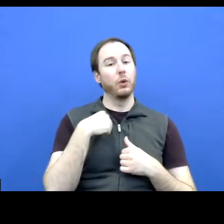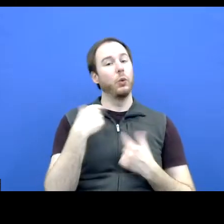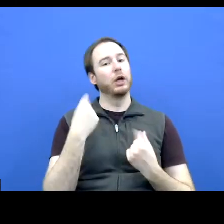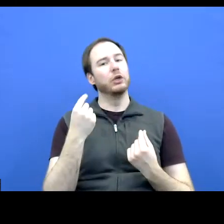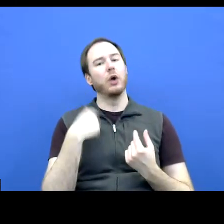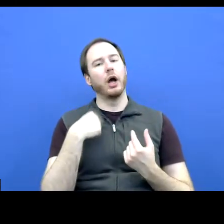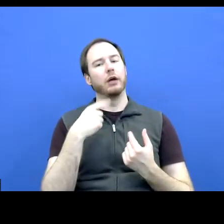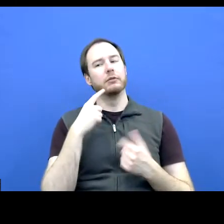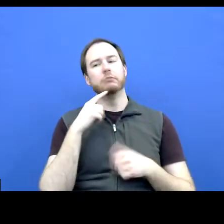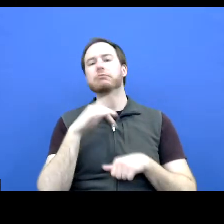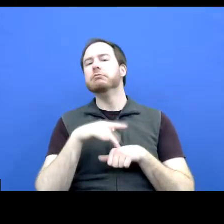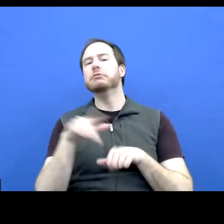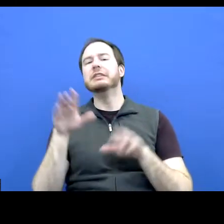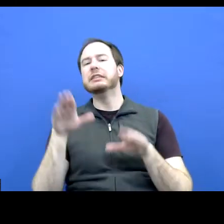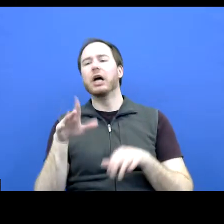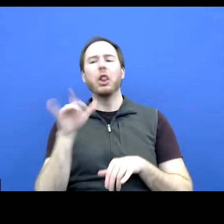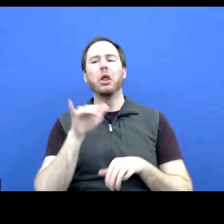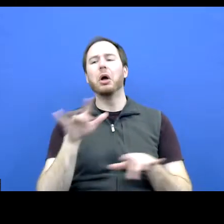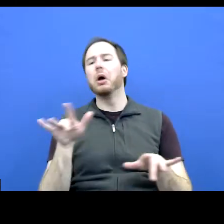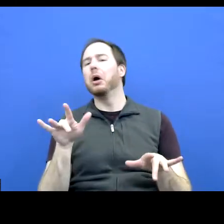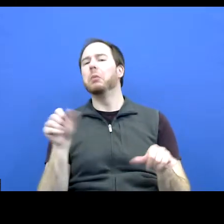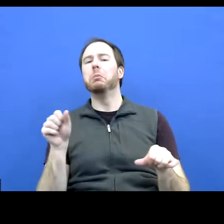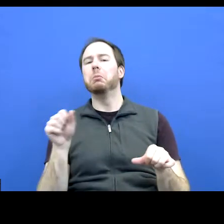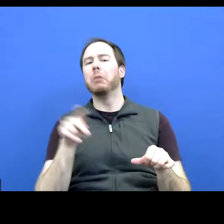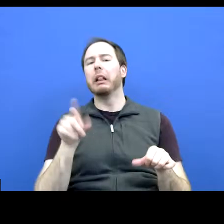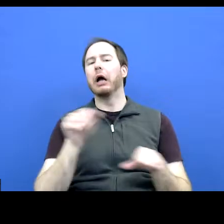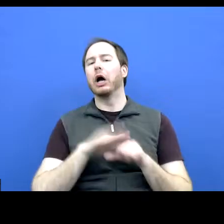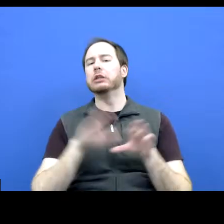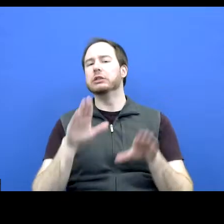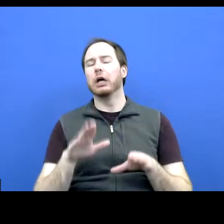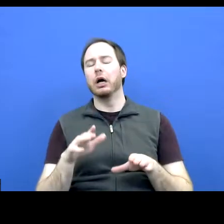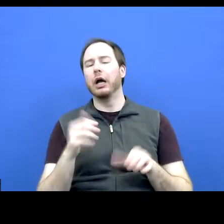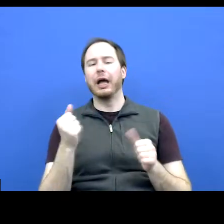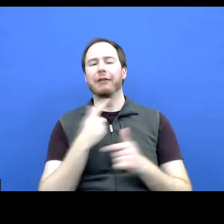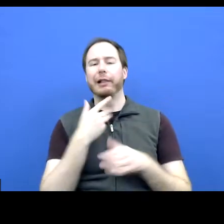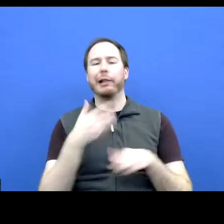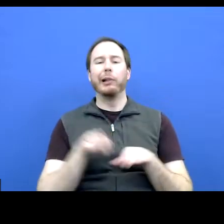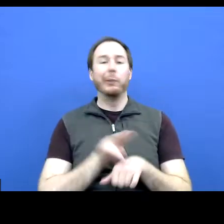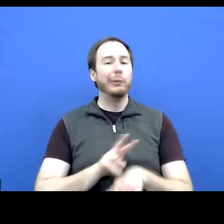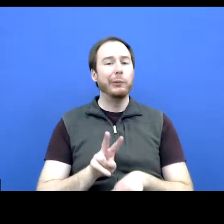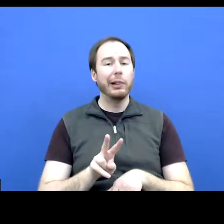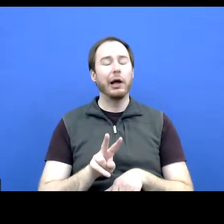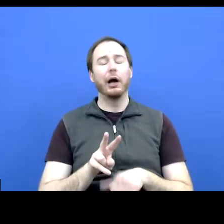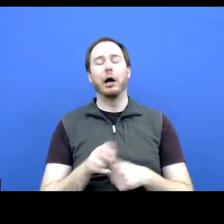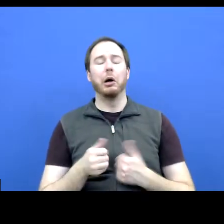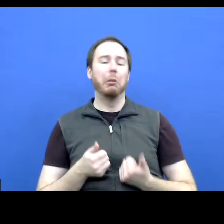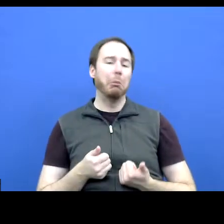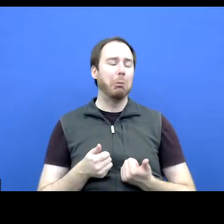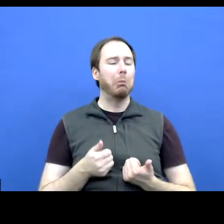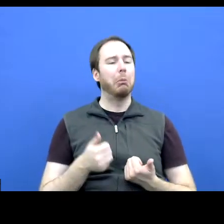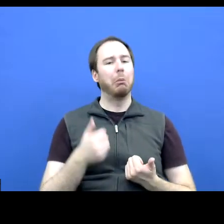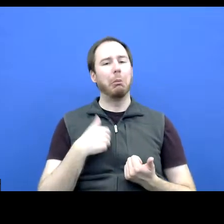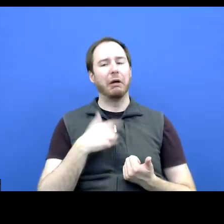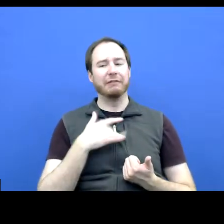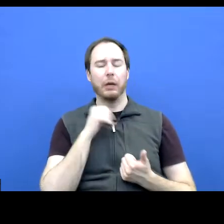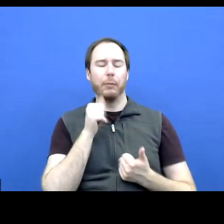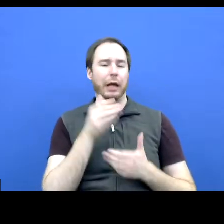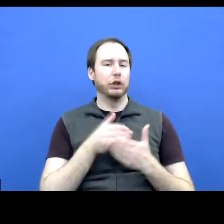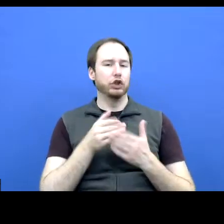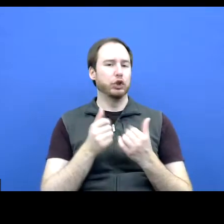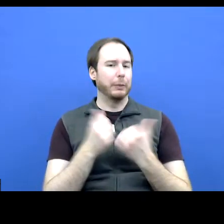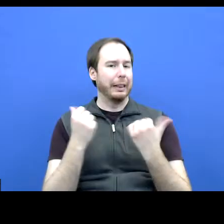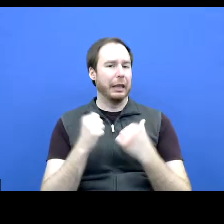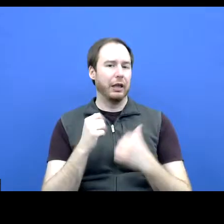on a Sunday and I seen that there's really nobody in the plaza on Sundays. Everything closed at 2:00. So I wouldn't be disturbing the